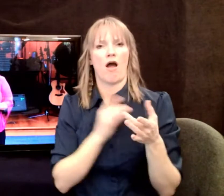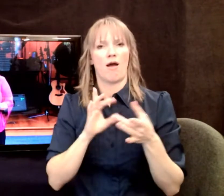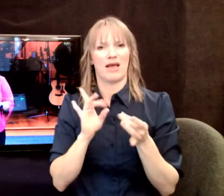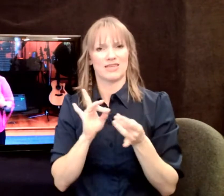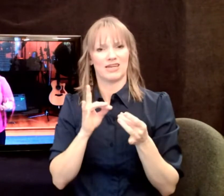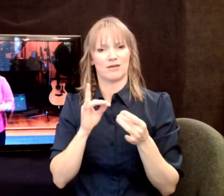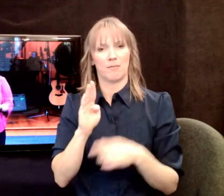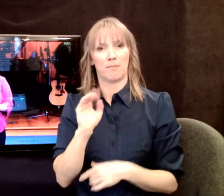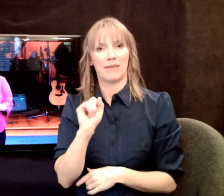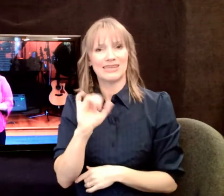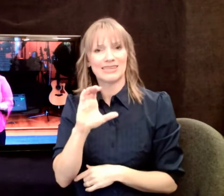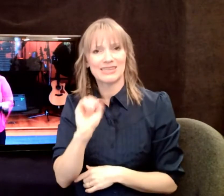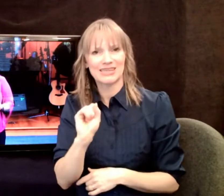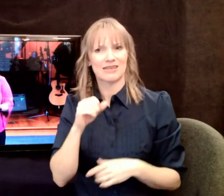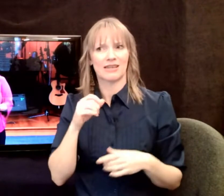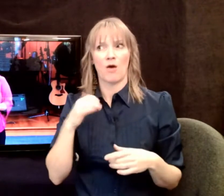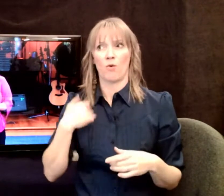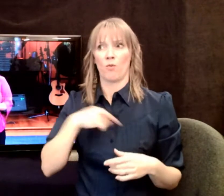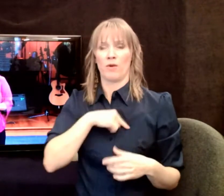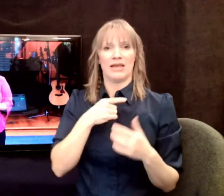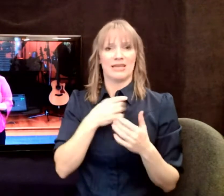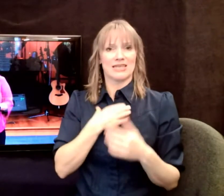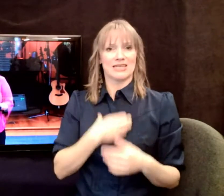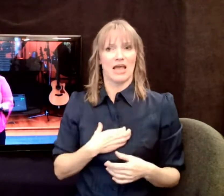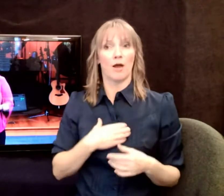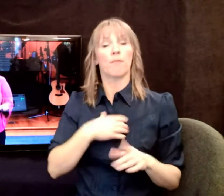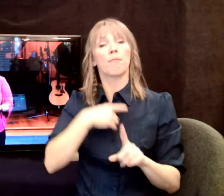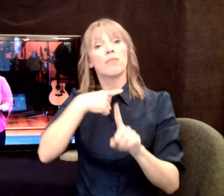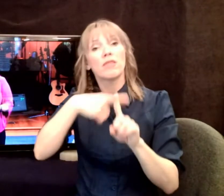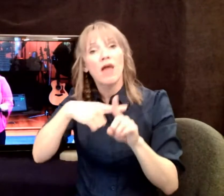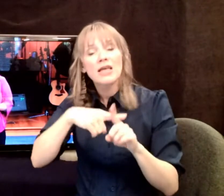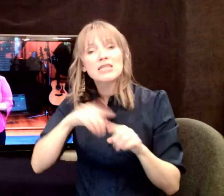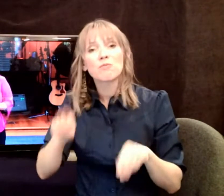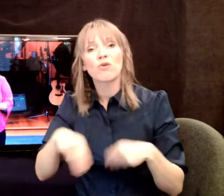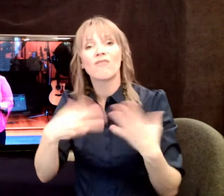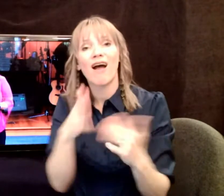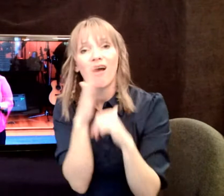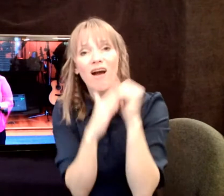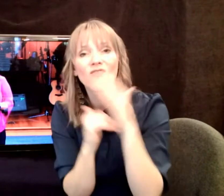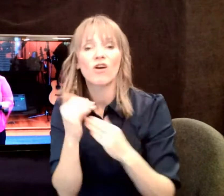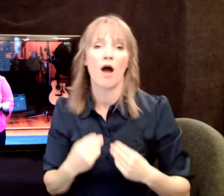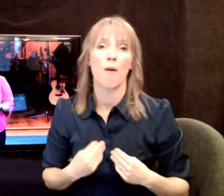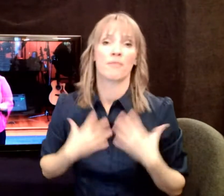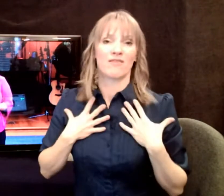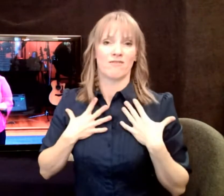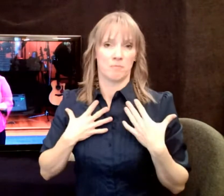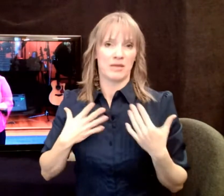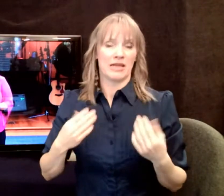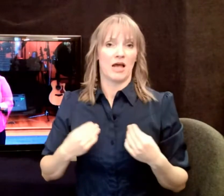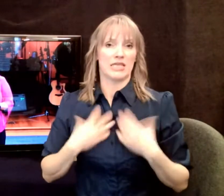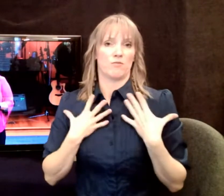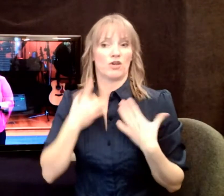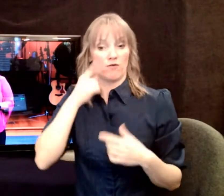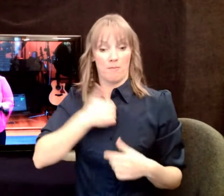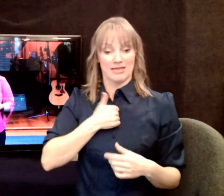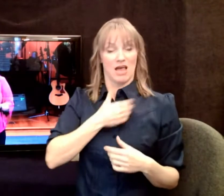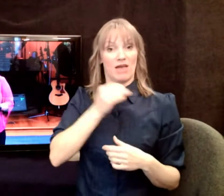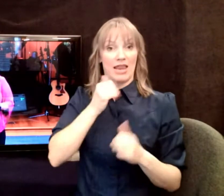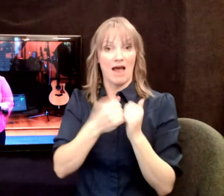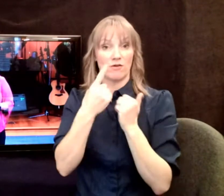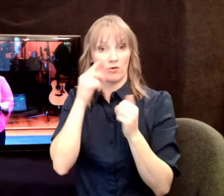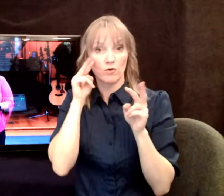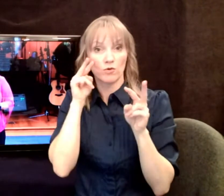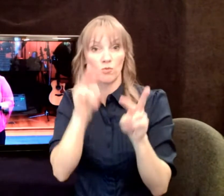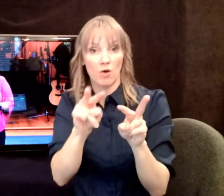while at the same time providing comfort and upliftment and inspiration for myself and all who hear it. That's